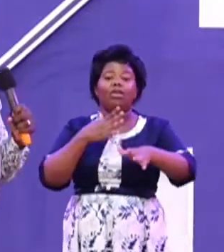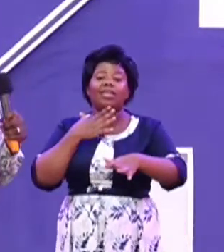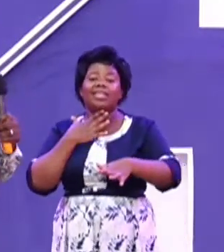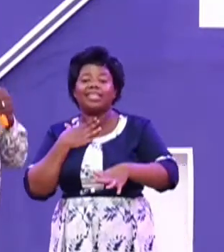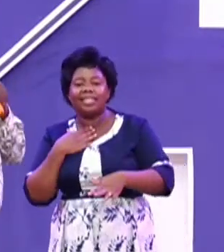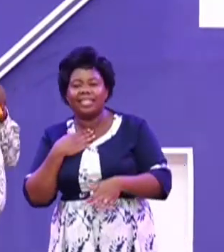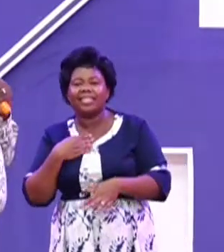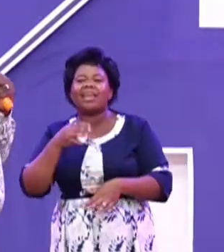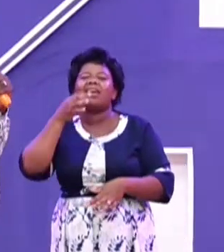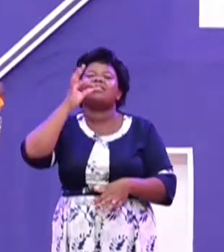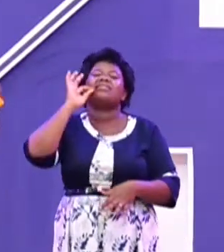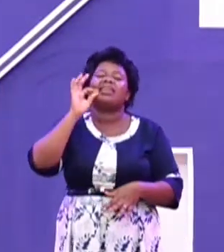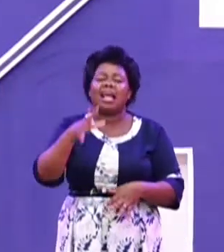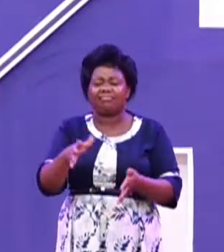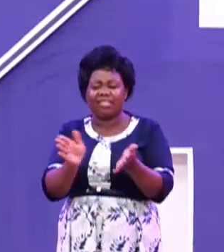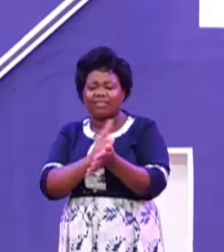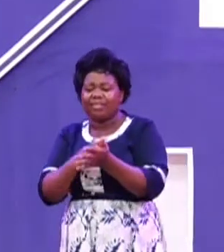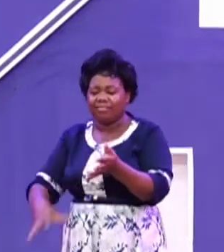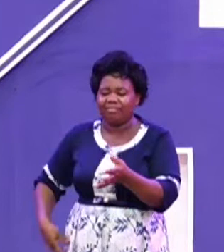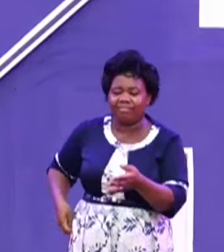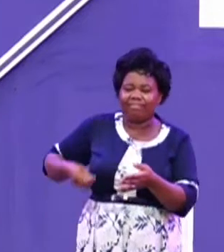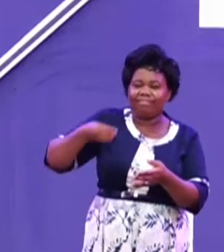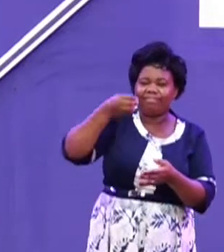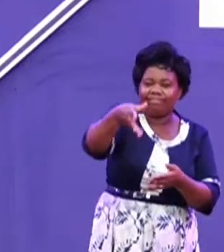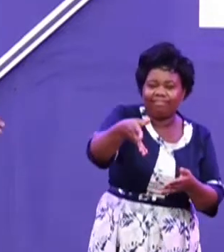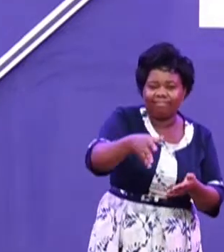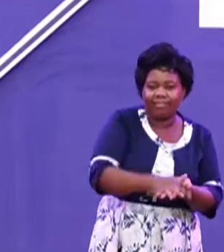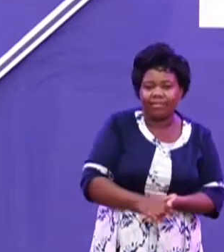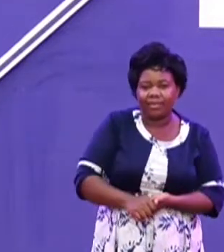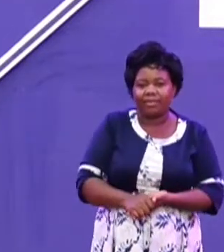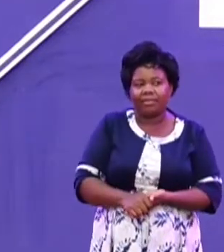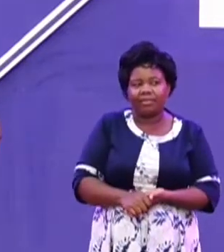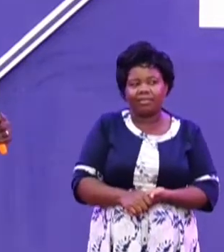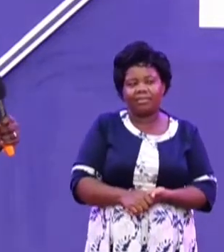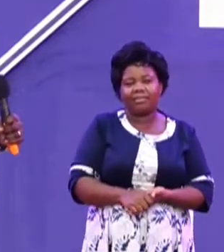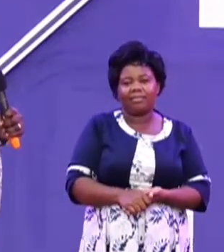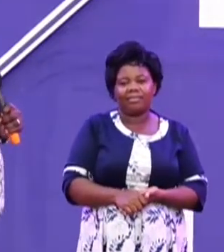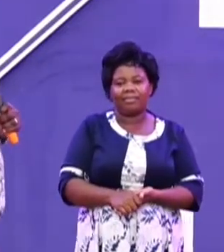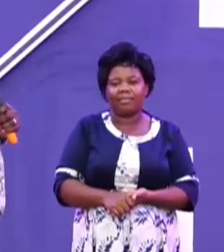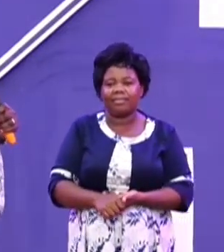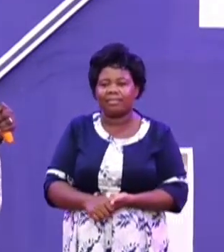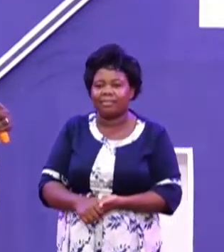he wants a drink. Oh, I even remove the money very hastily. I remove it.